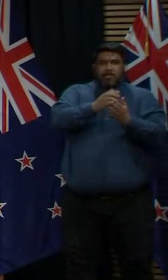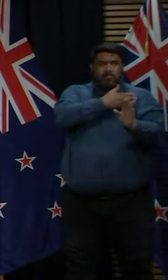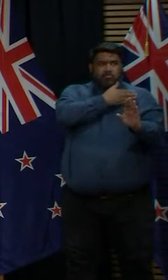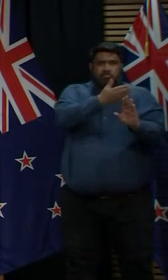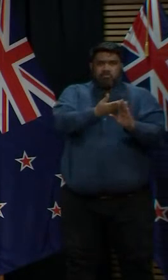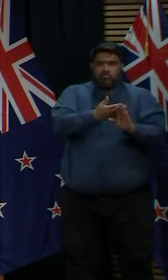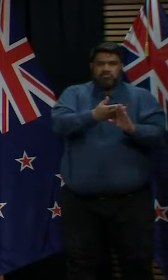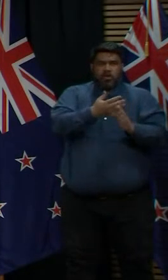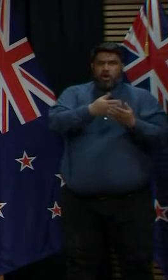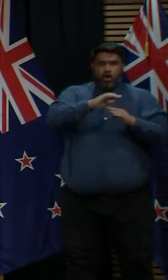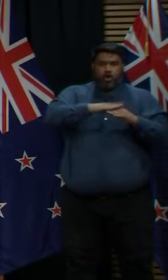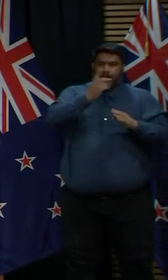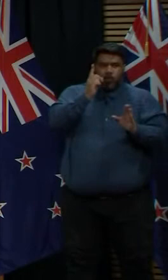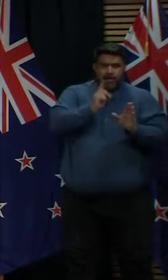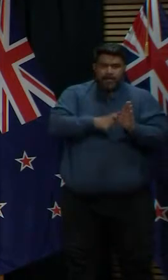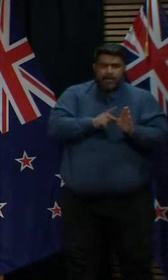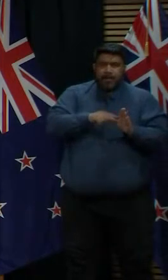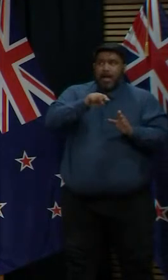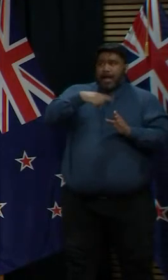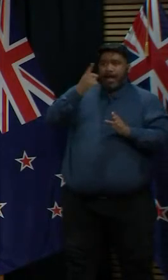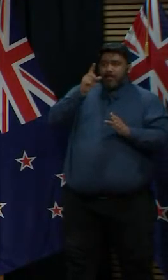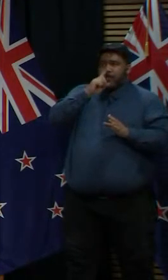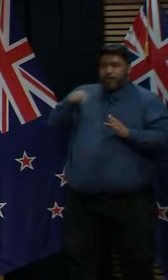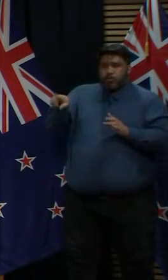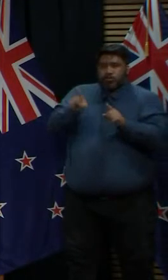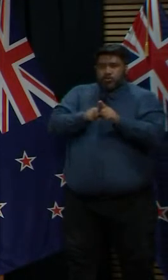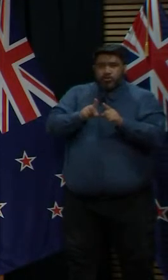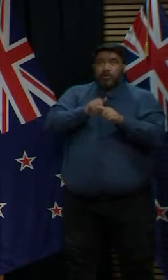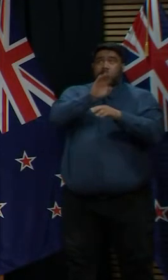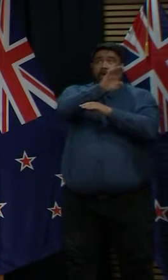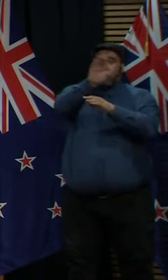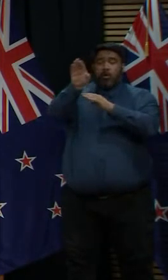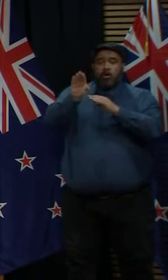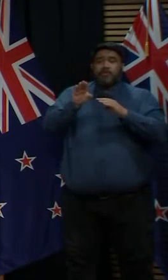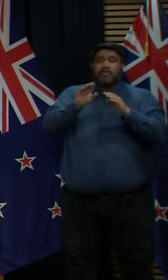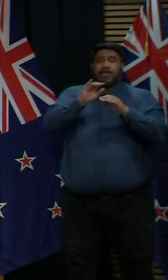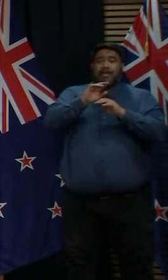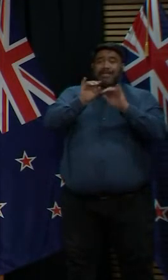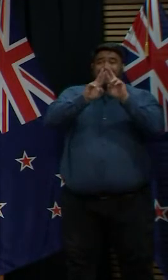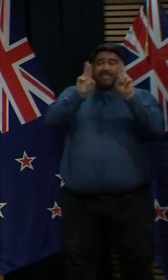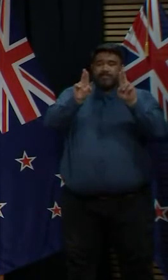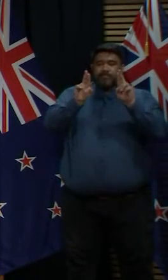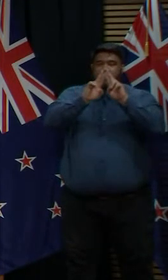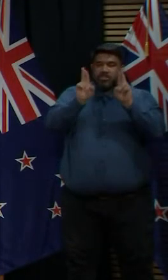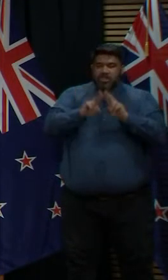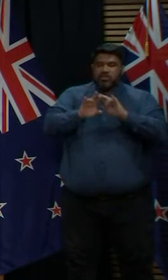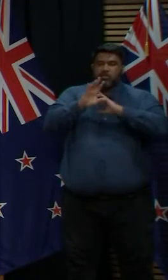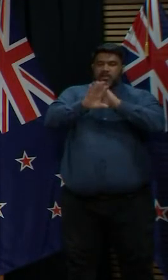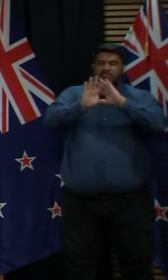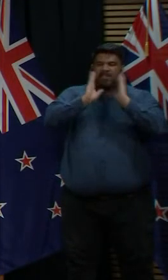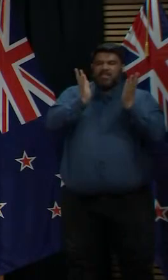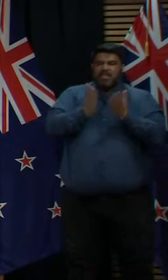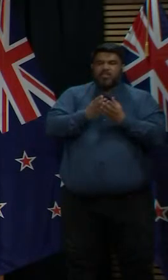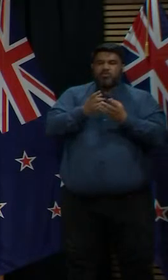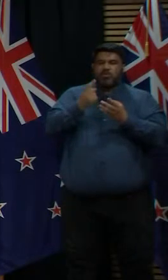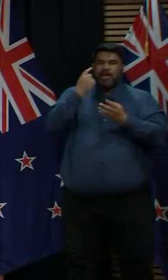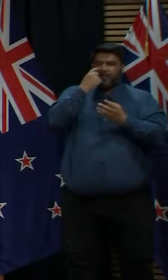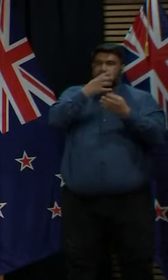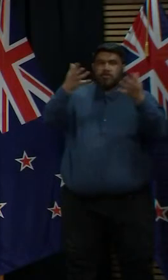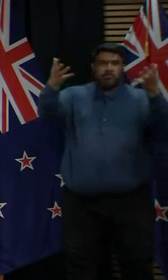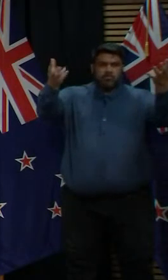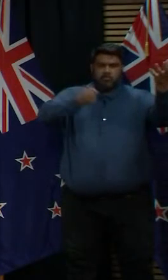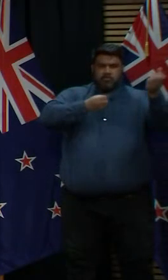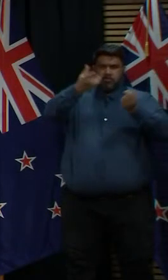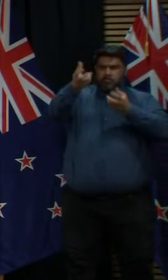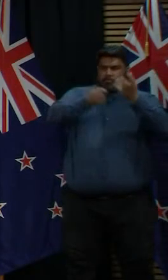so has a range of other modellers, and so has international evidence, so has our public health advice. We go through a process of bringing all of that in